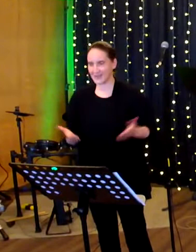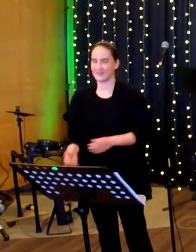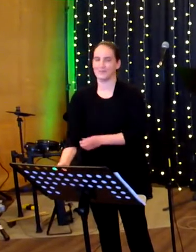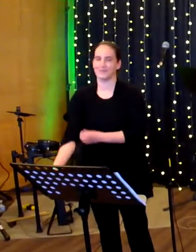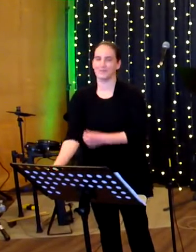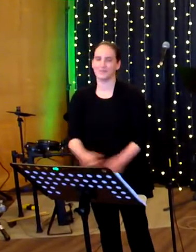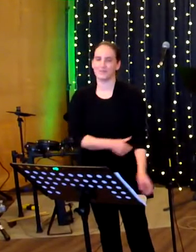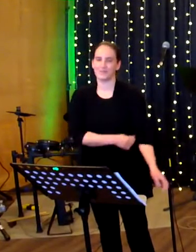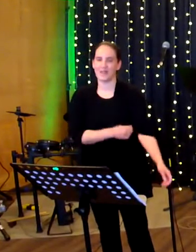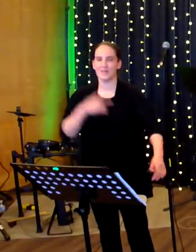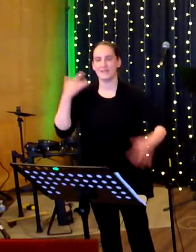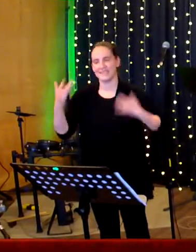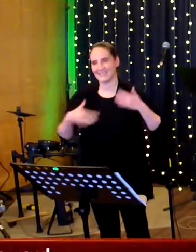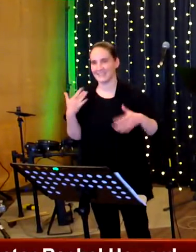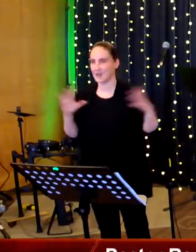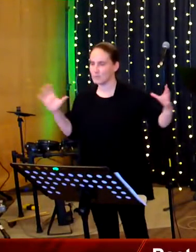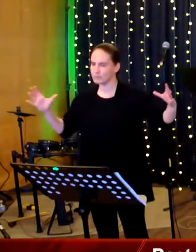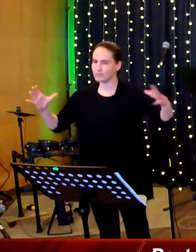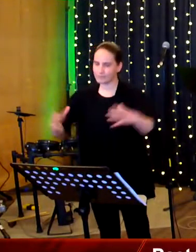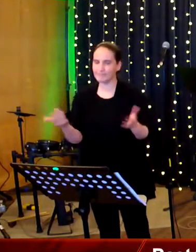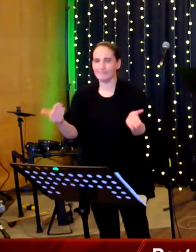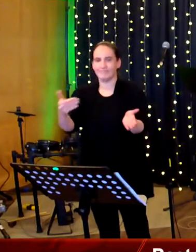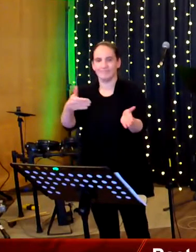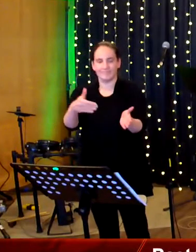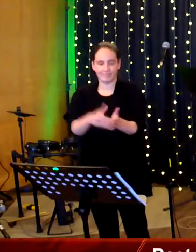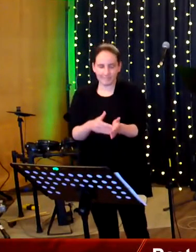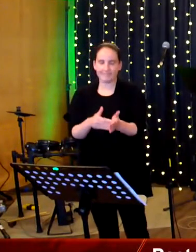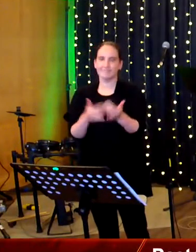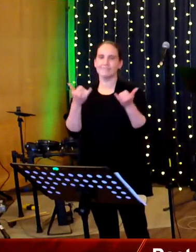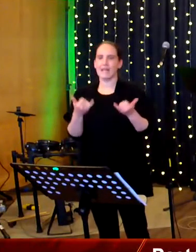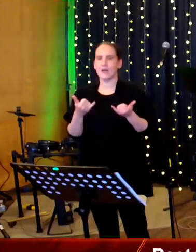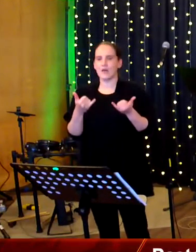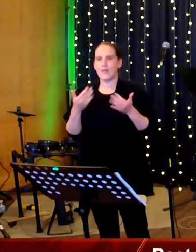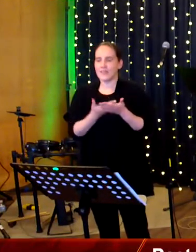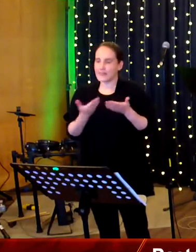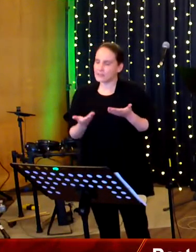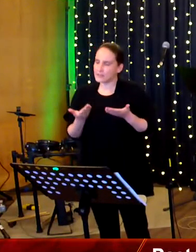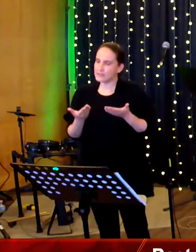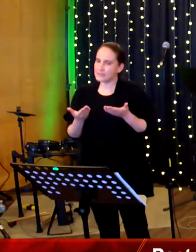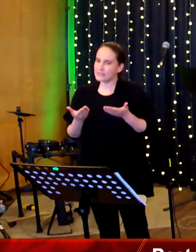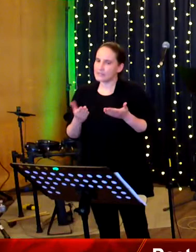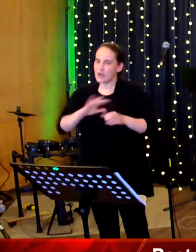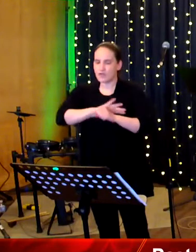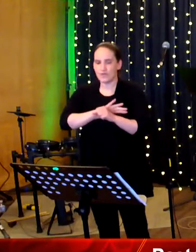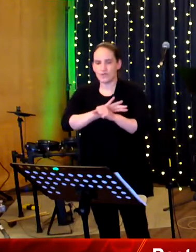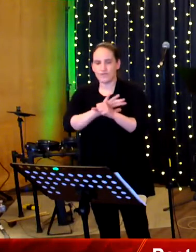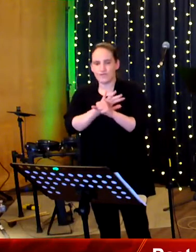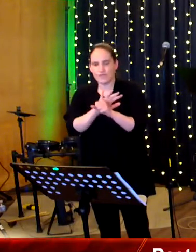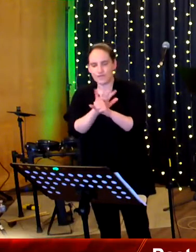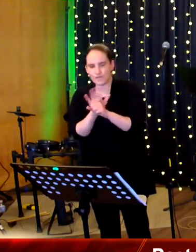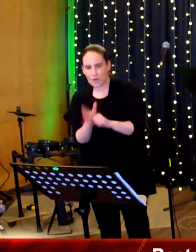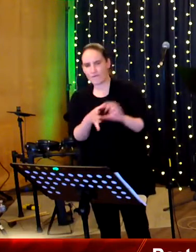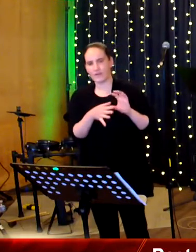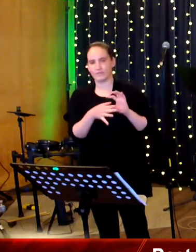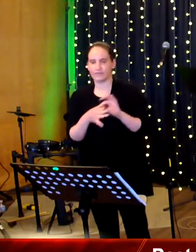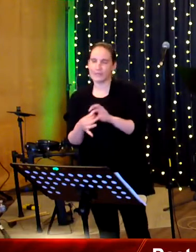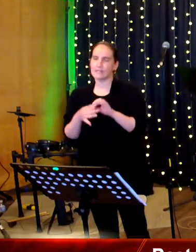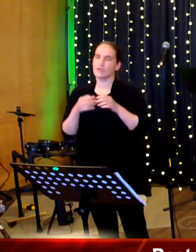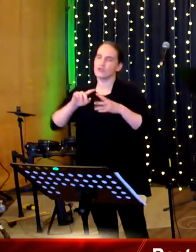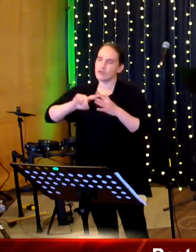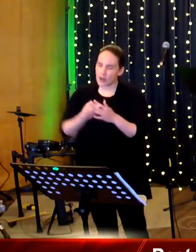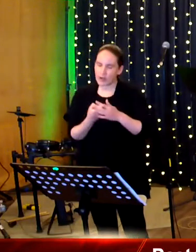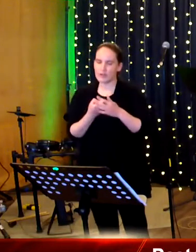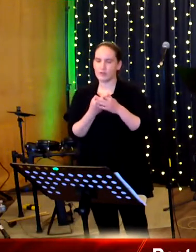we are back together again, that things are kind of starting to get back to a little bit of normal, and that's a really,